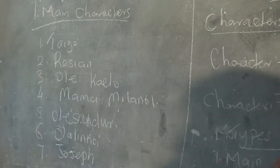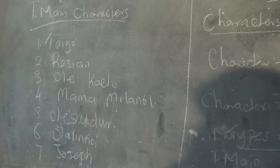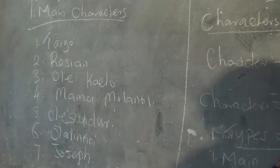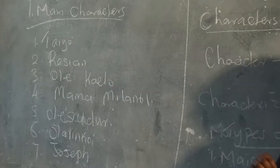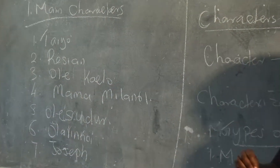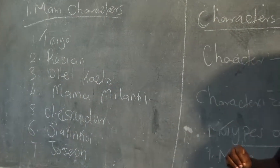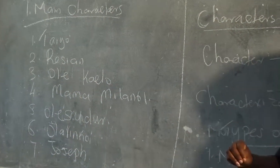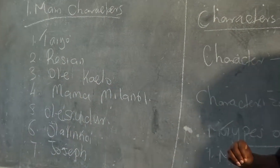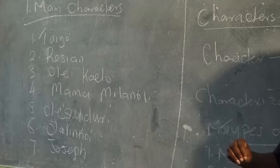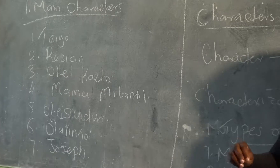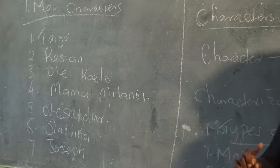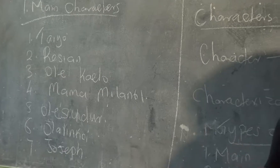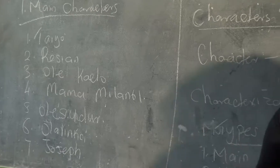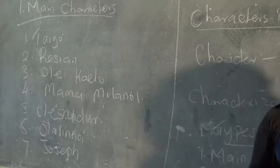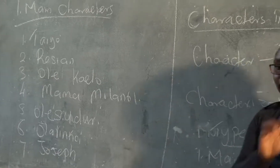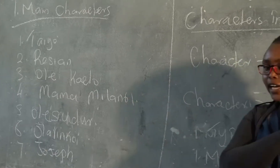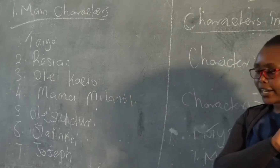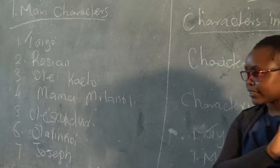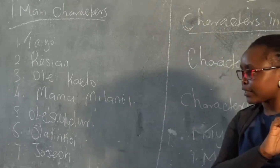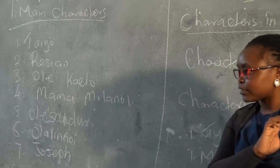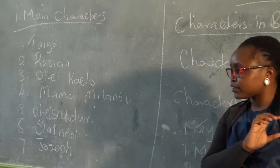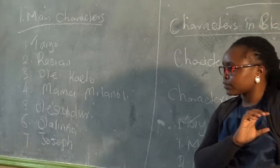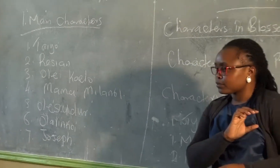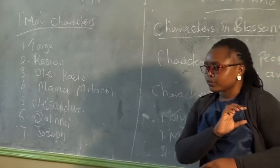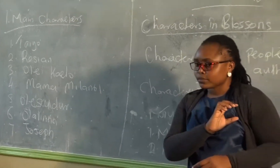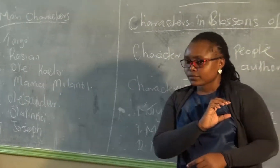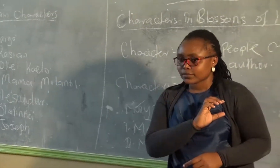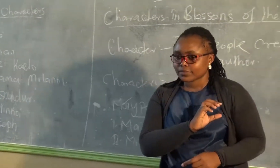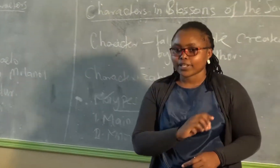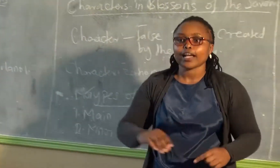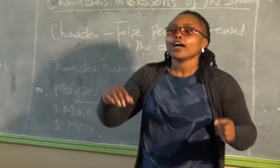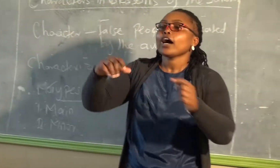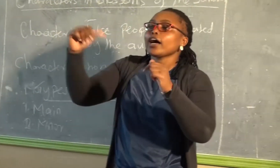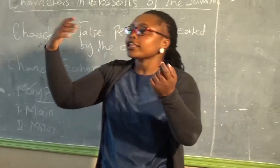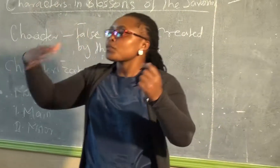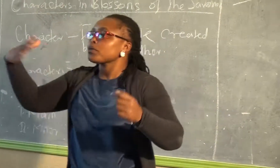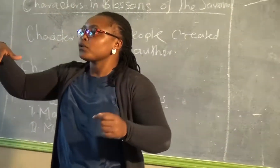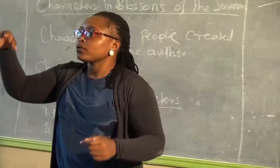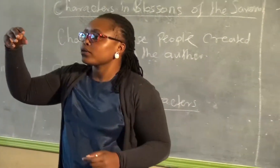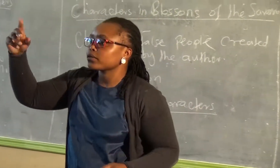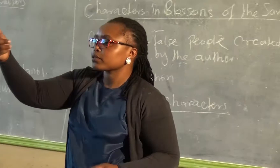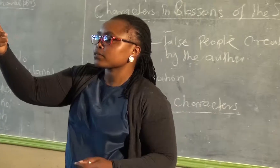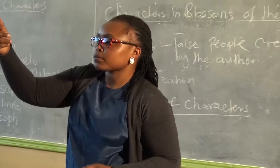minor characters. The minor characters. Hey there. The other people.